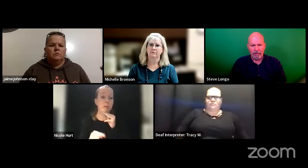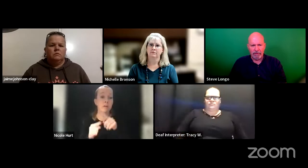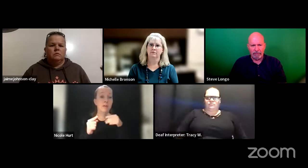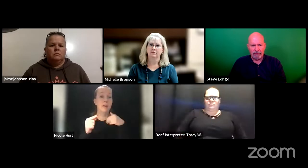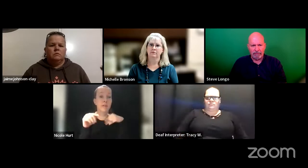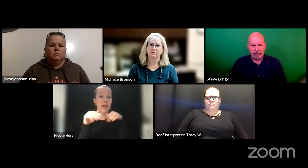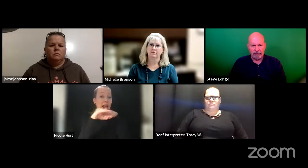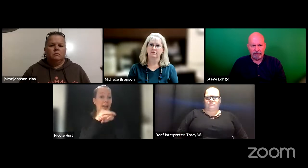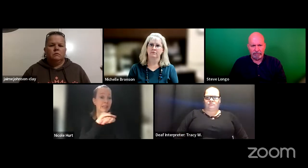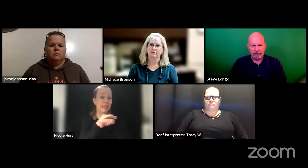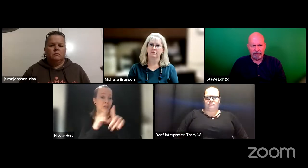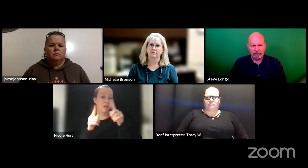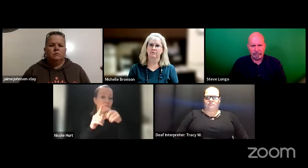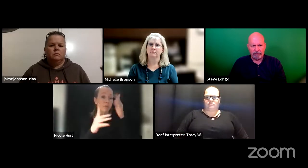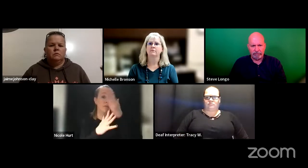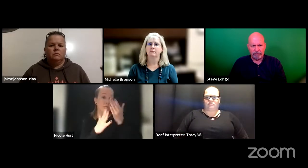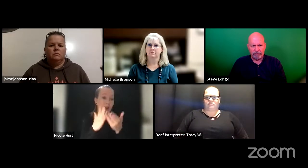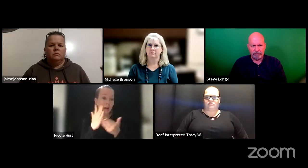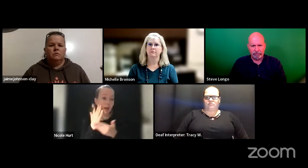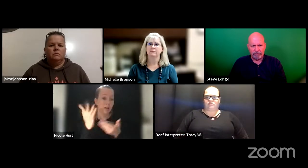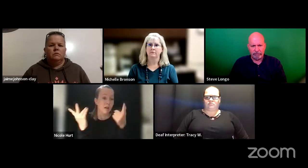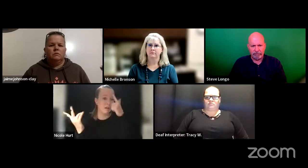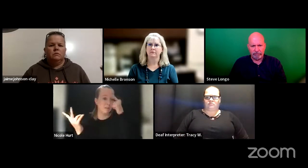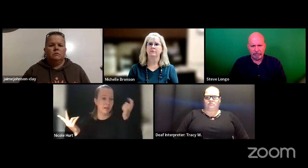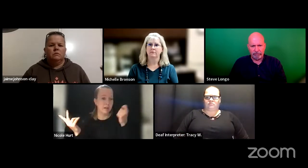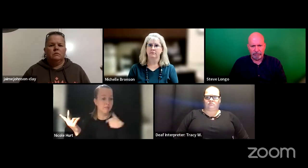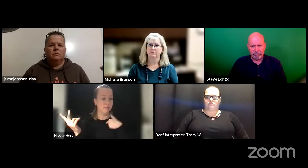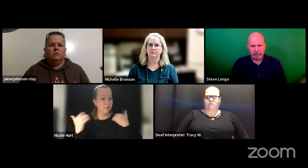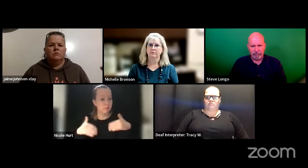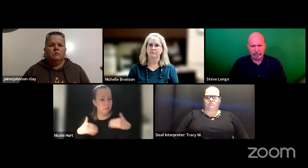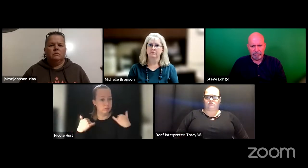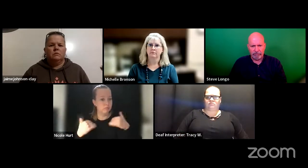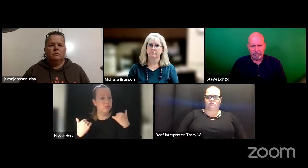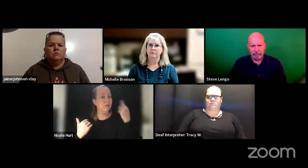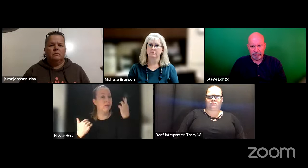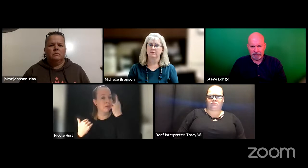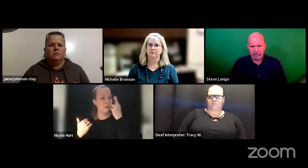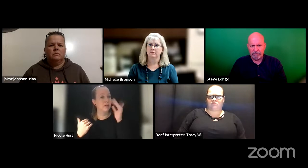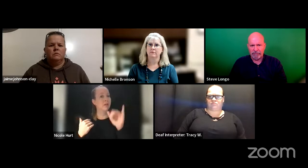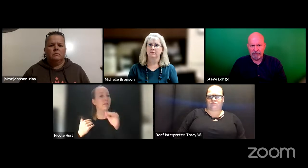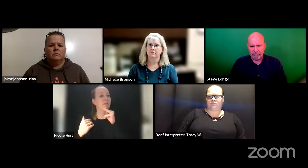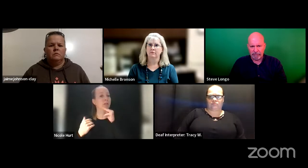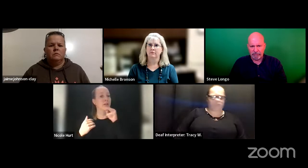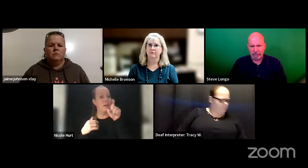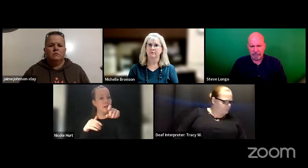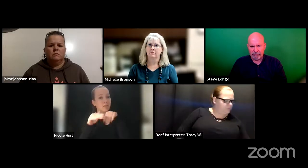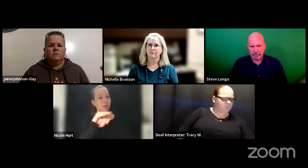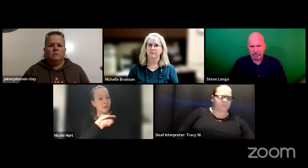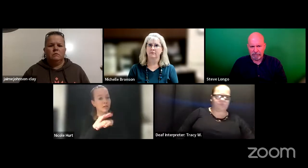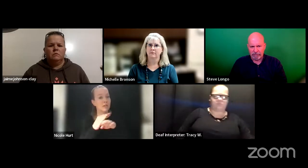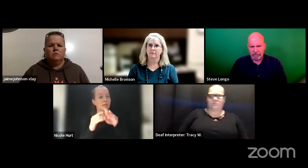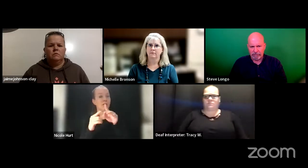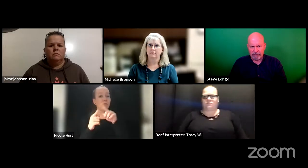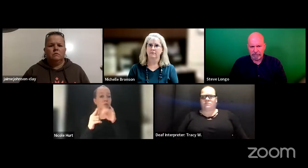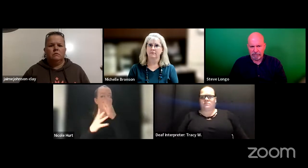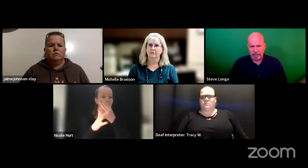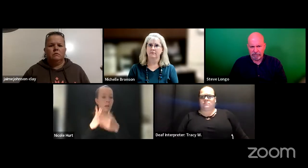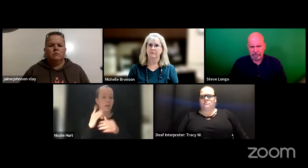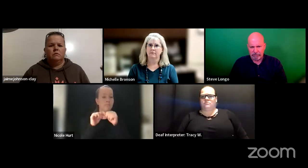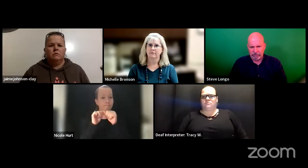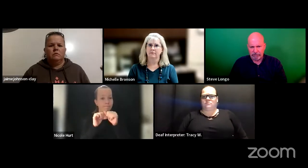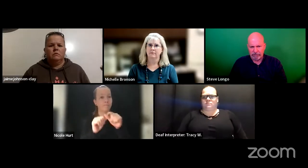how and where that works. It's very important for Michelle to have access to those files,